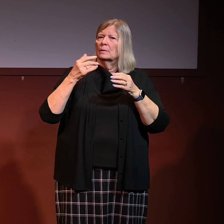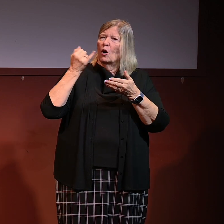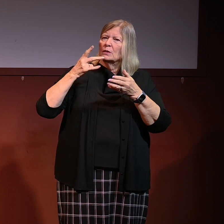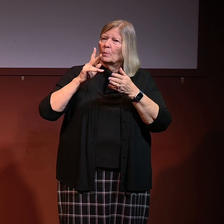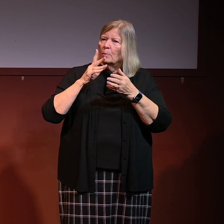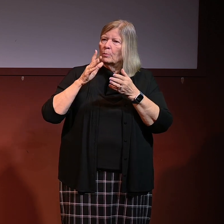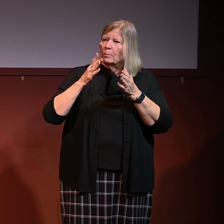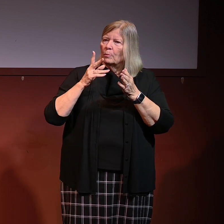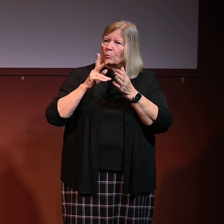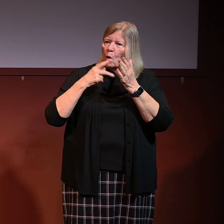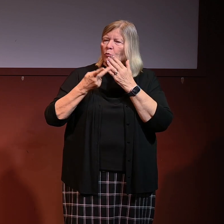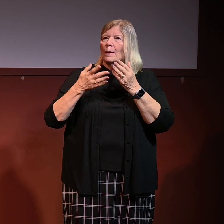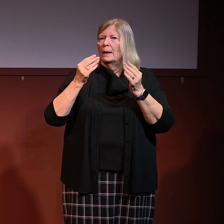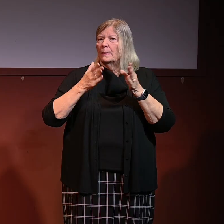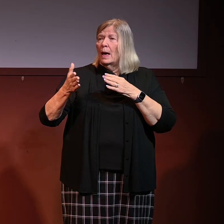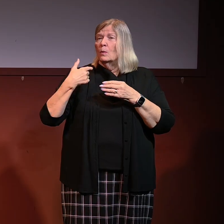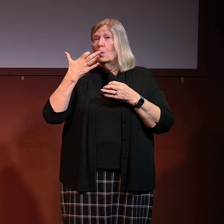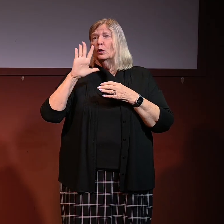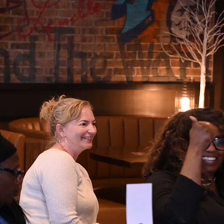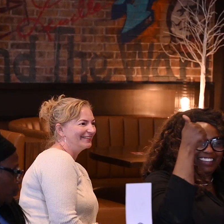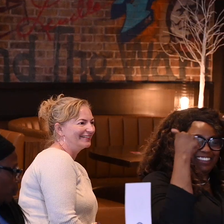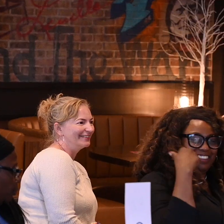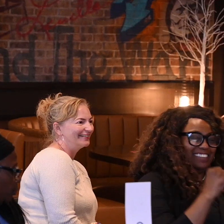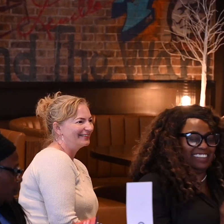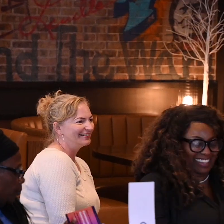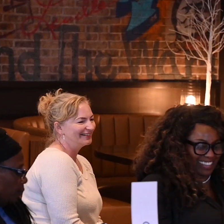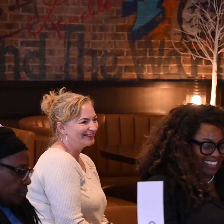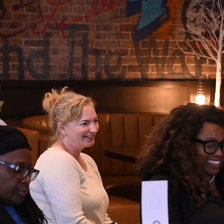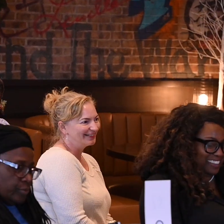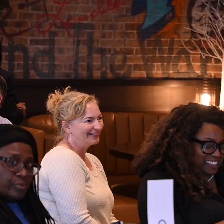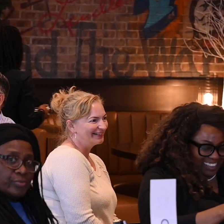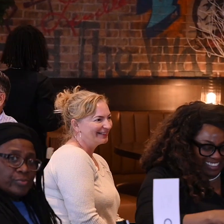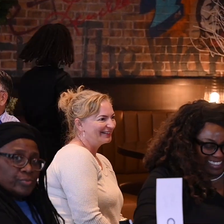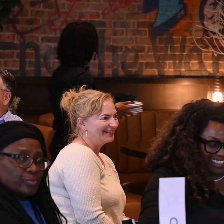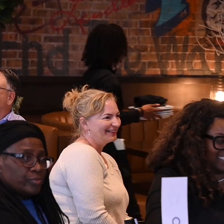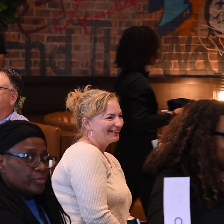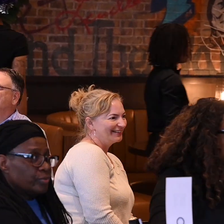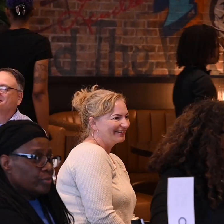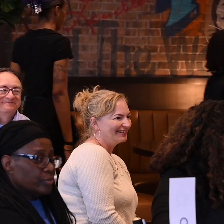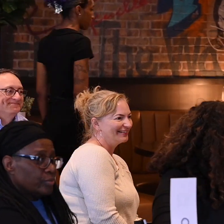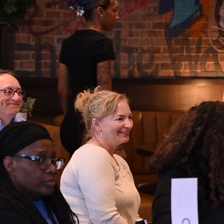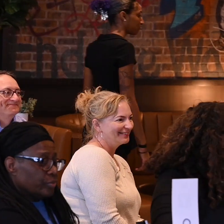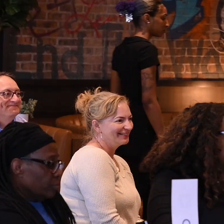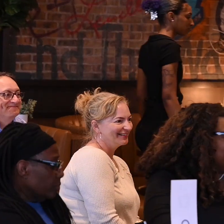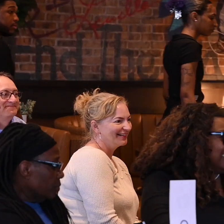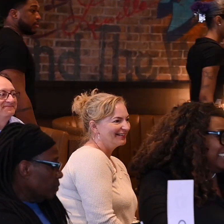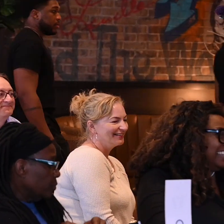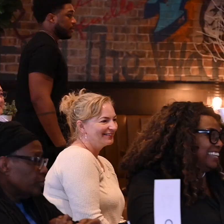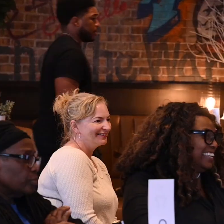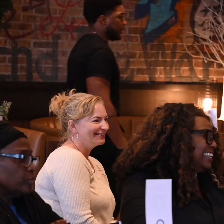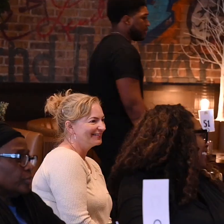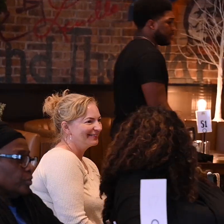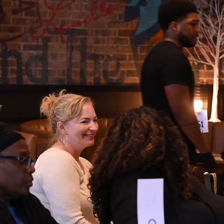support to ensure we have youth perspectives included in the new plan, and we would love to have you lead a youth-focused group on that.